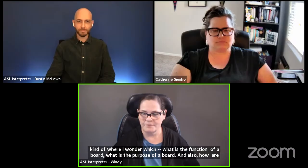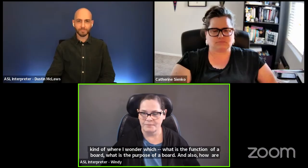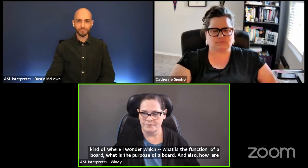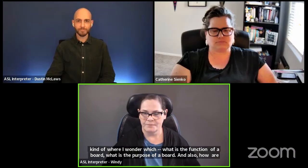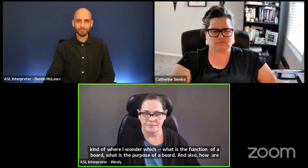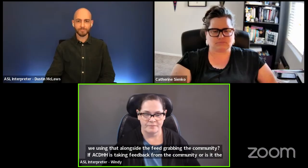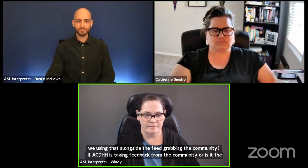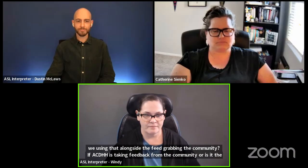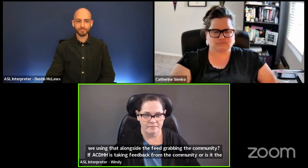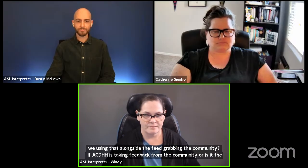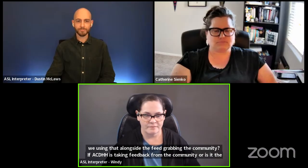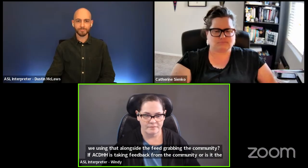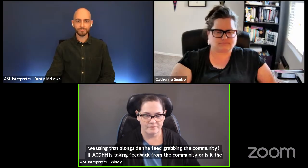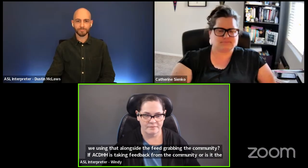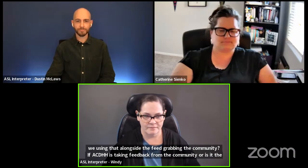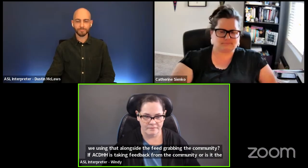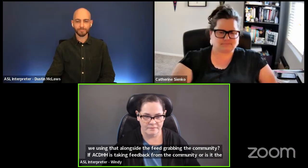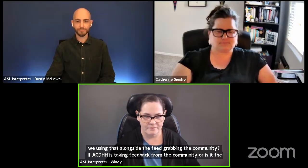thoughts.